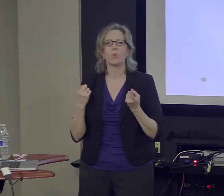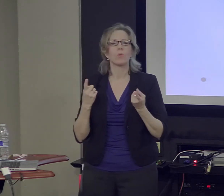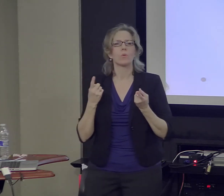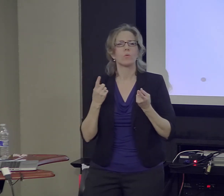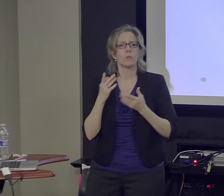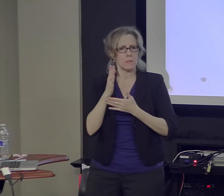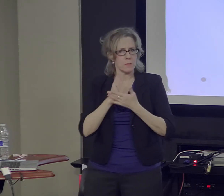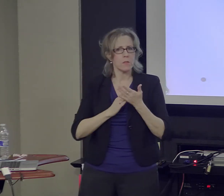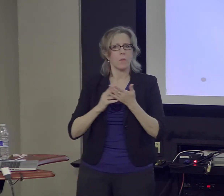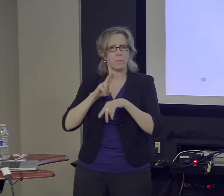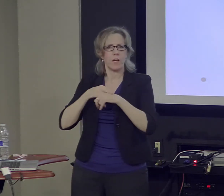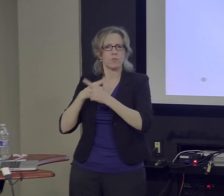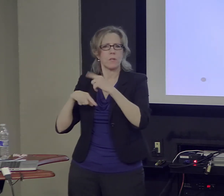or some type of movement.